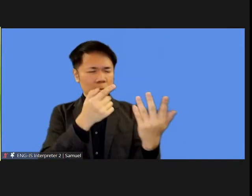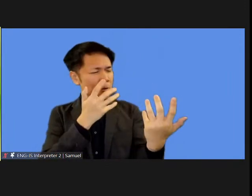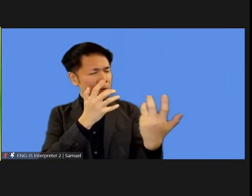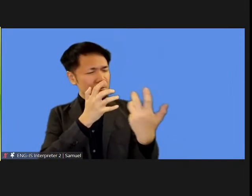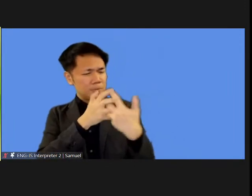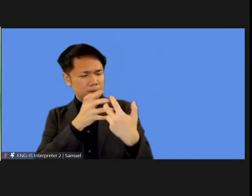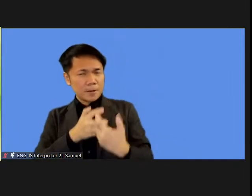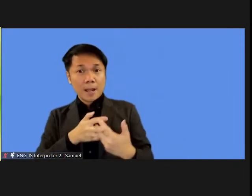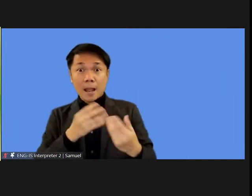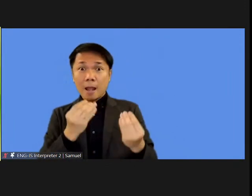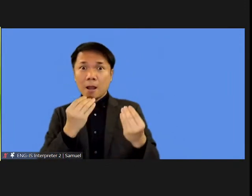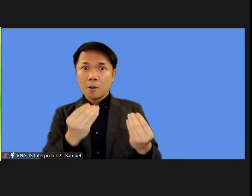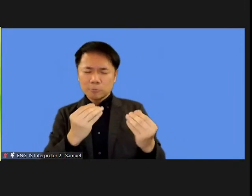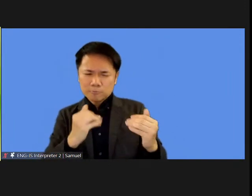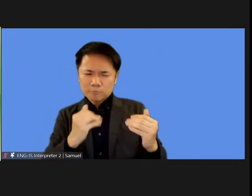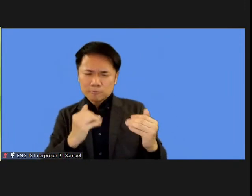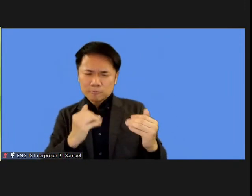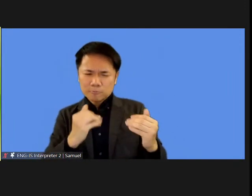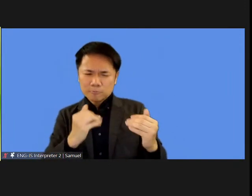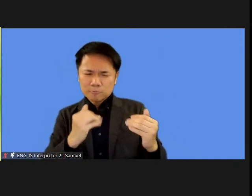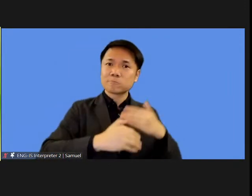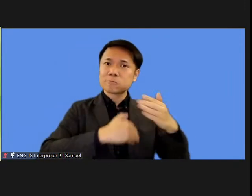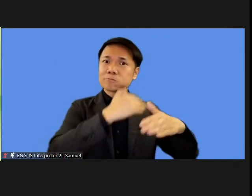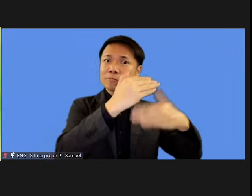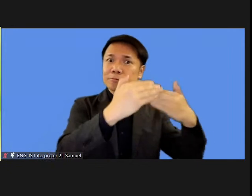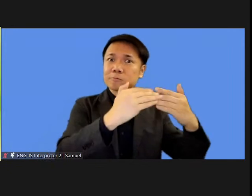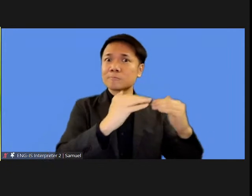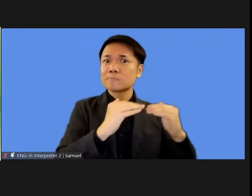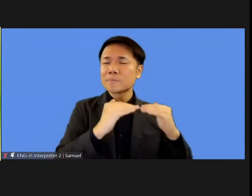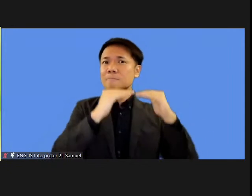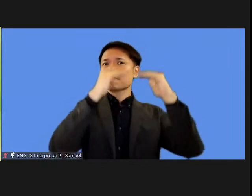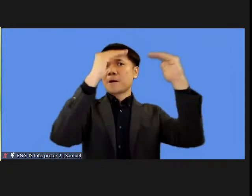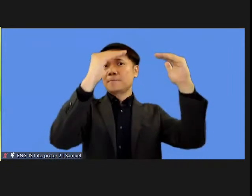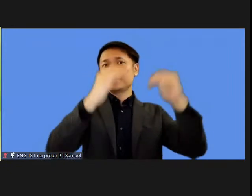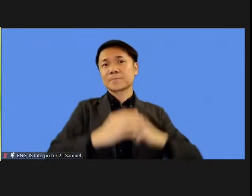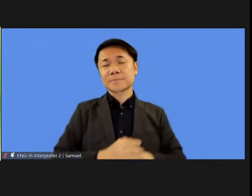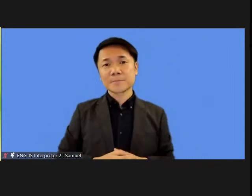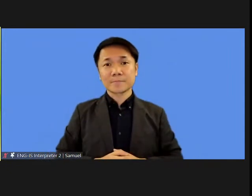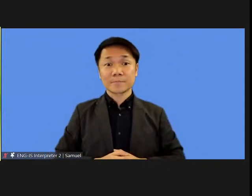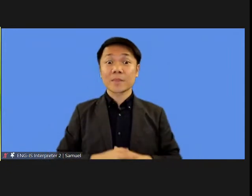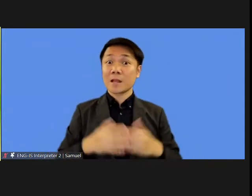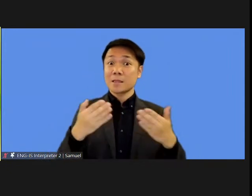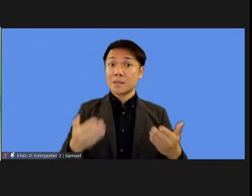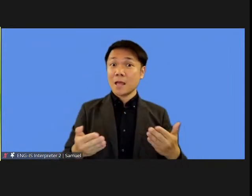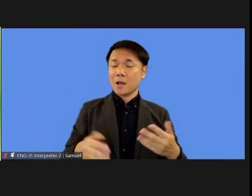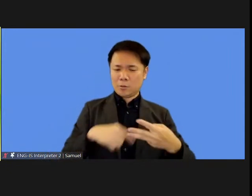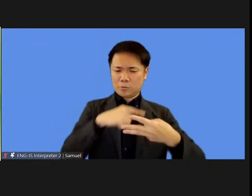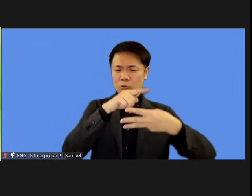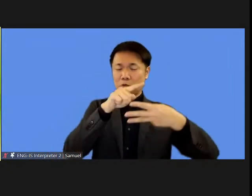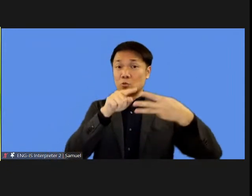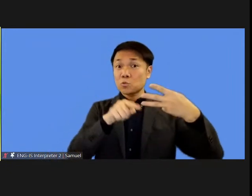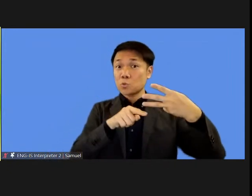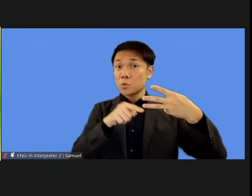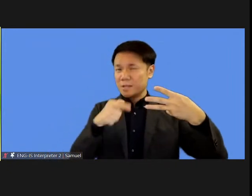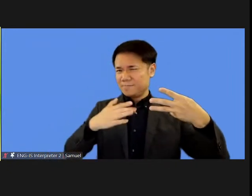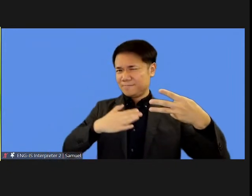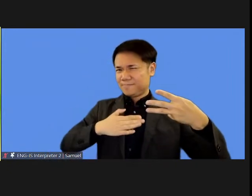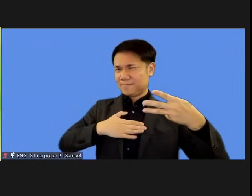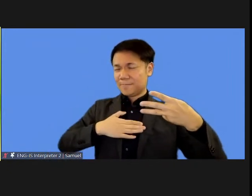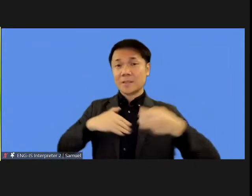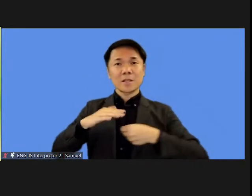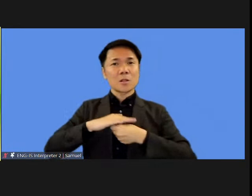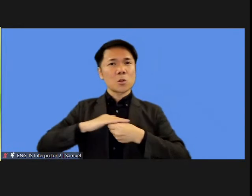lost ground. Now, I want to talk on three aspects with regards to the roles of the local government and